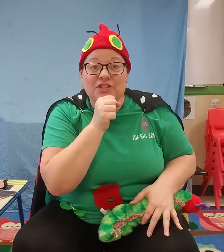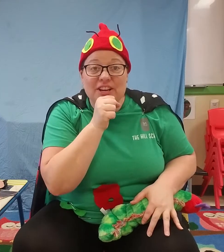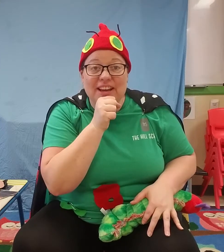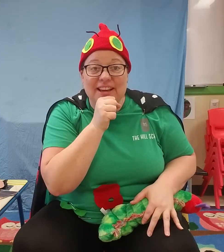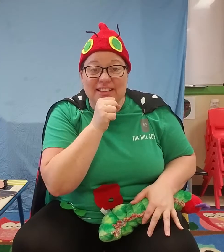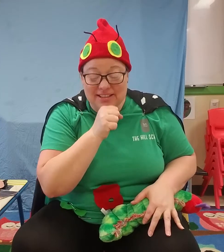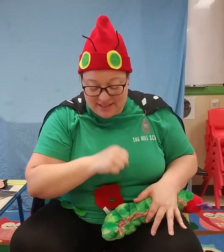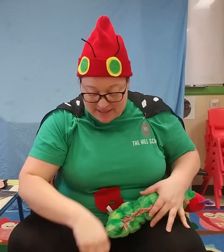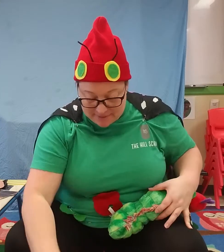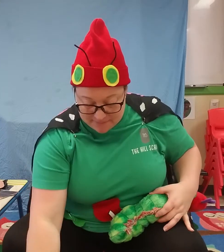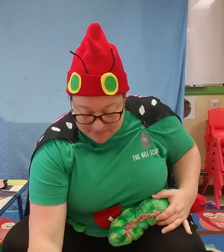oranges.